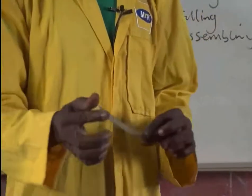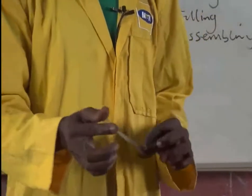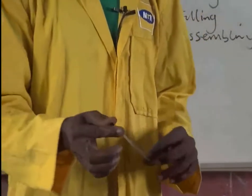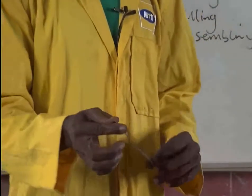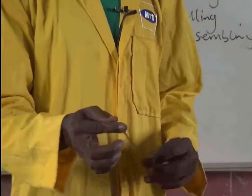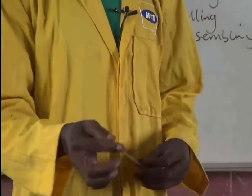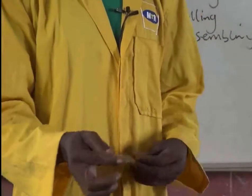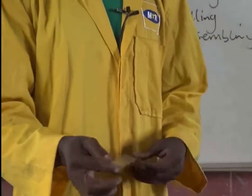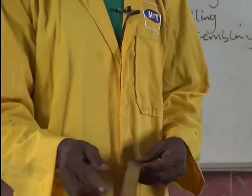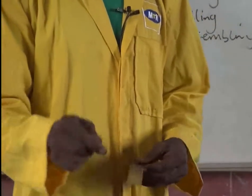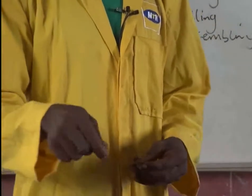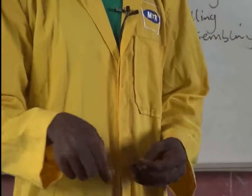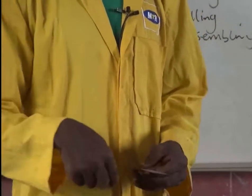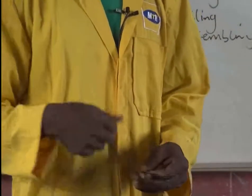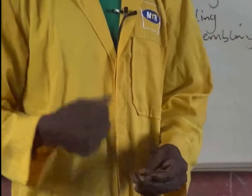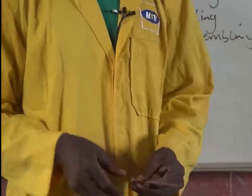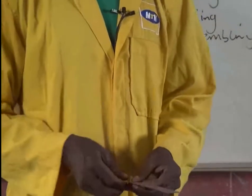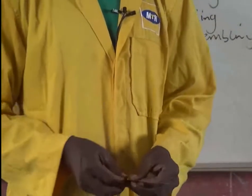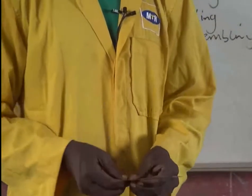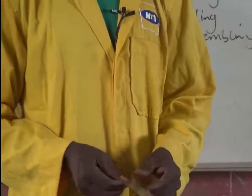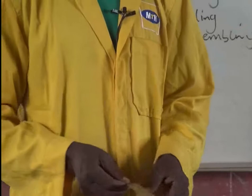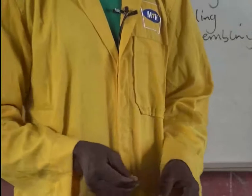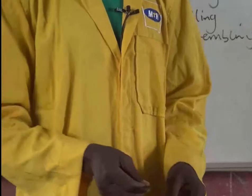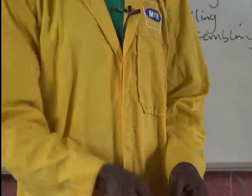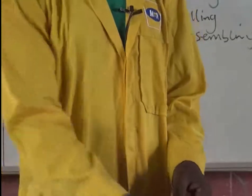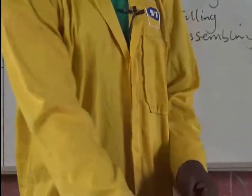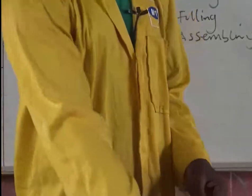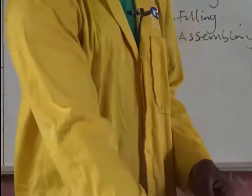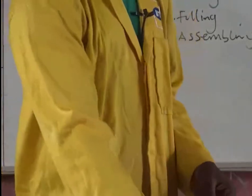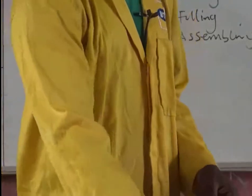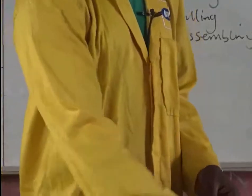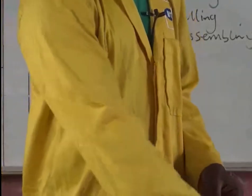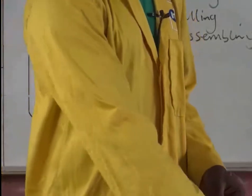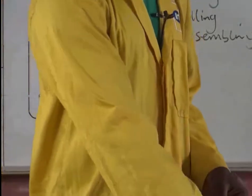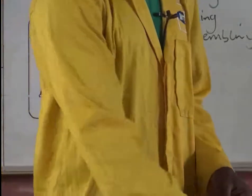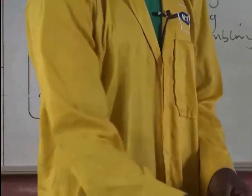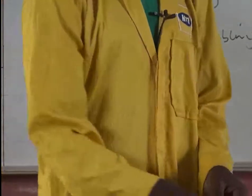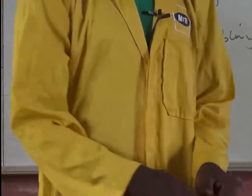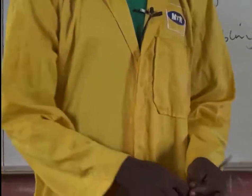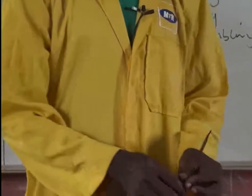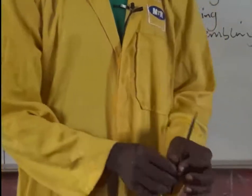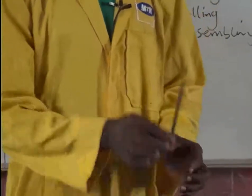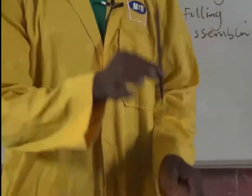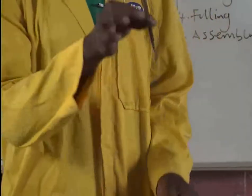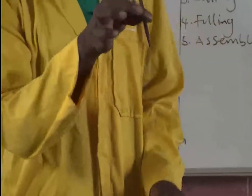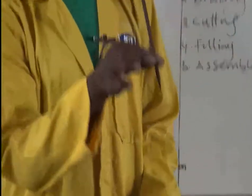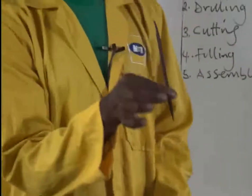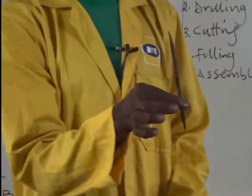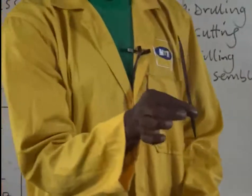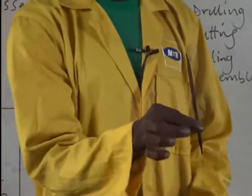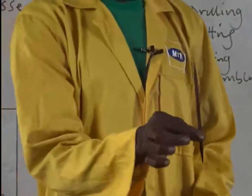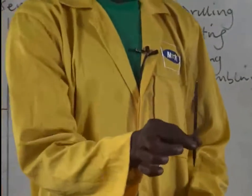and as a guide in scribing lines on a metal. The next one is the